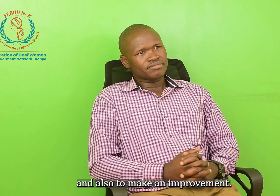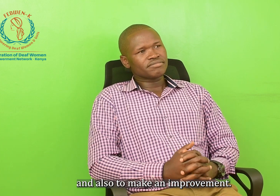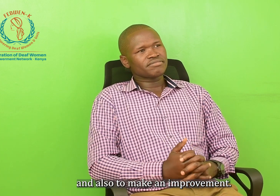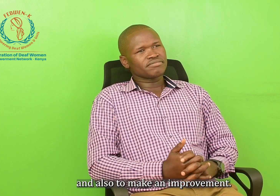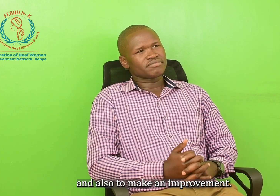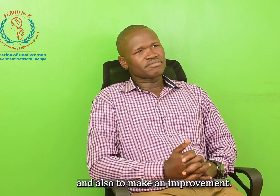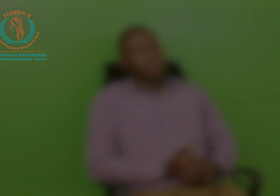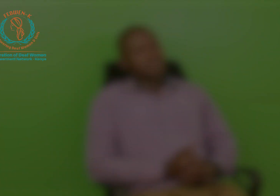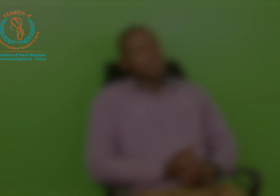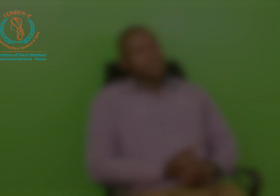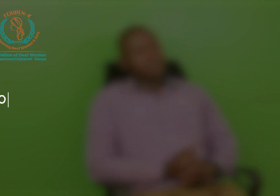improvement.